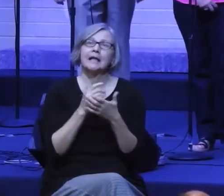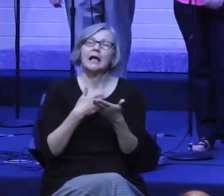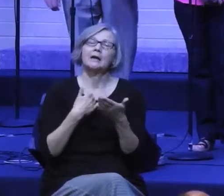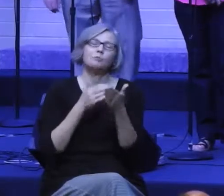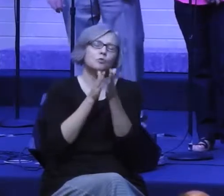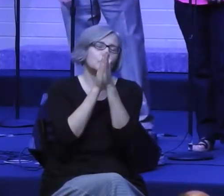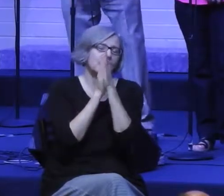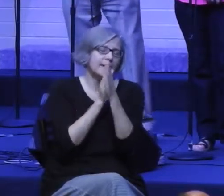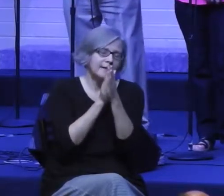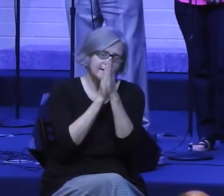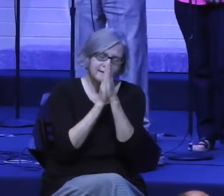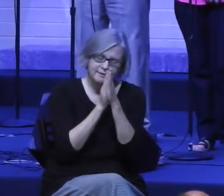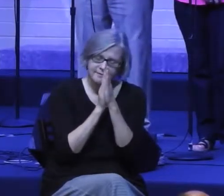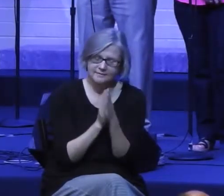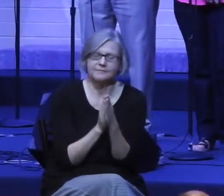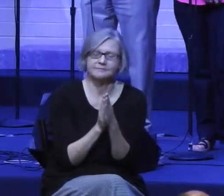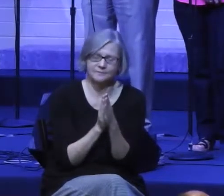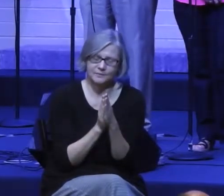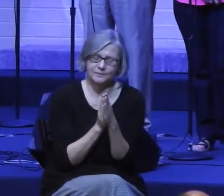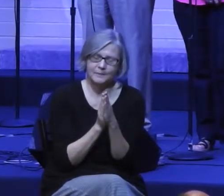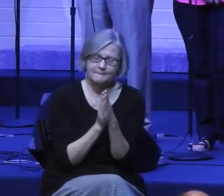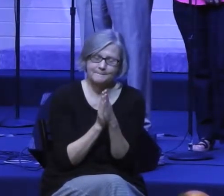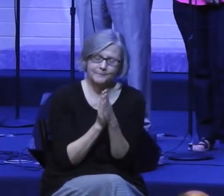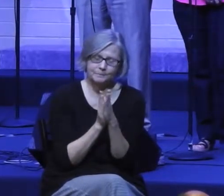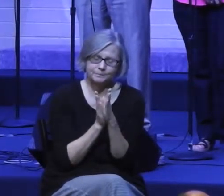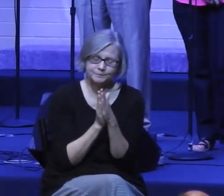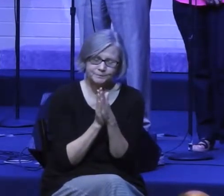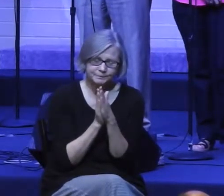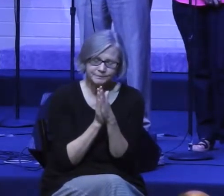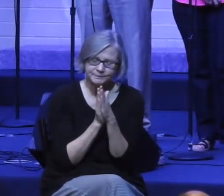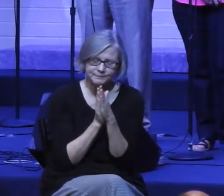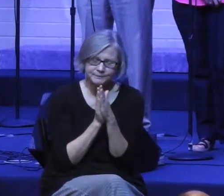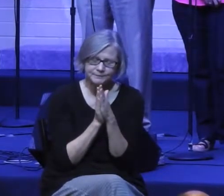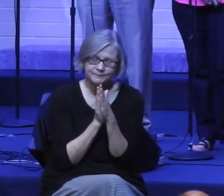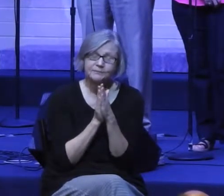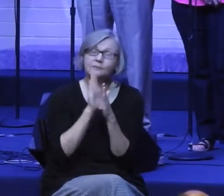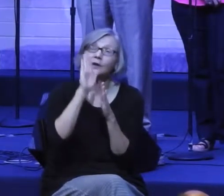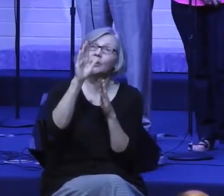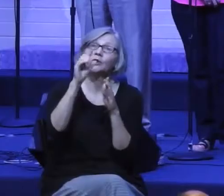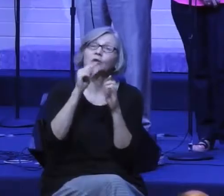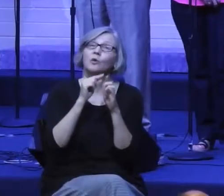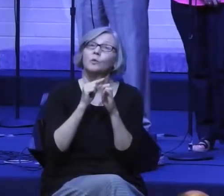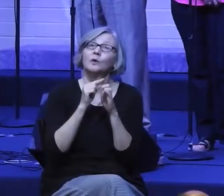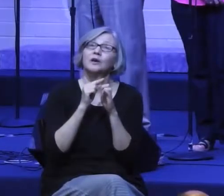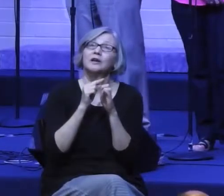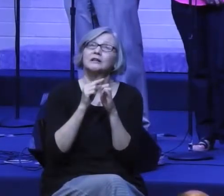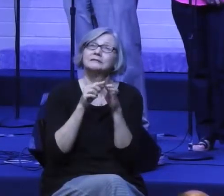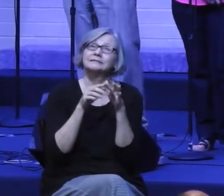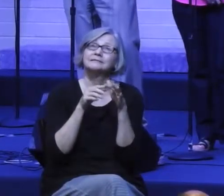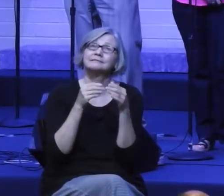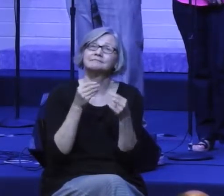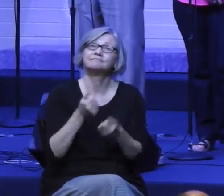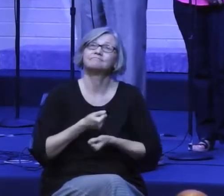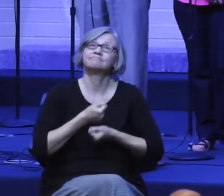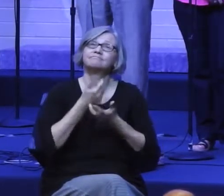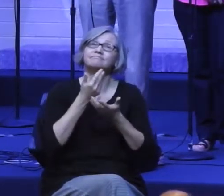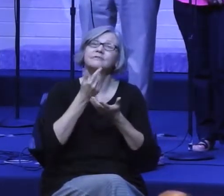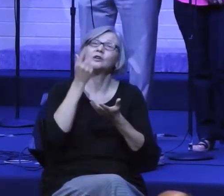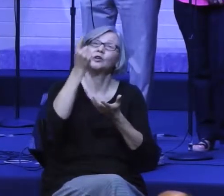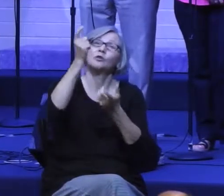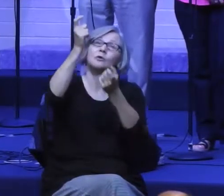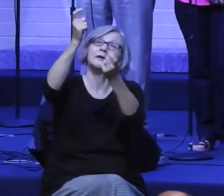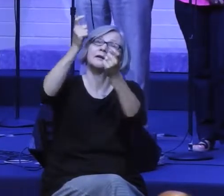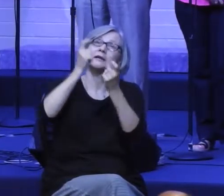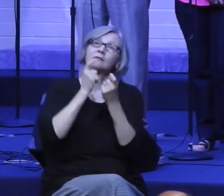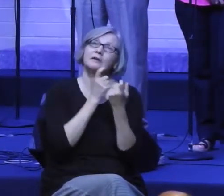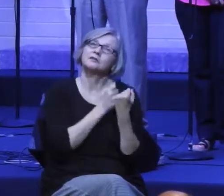edge thinking, you know what, maybe it is time to give up. Maybe it is time to throw in the towel. Maybe it's something small, or maybe it's something unimaginably big,